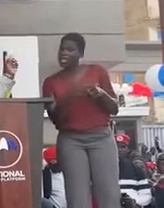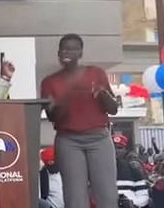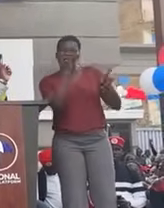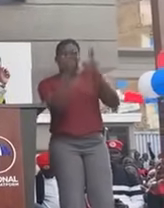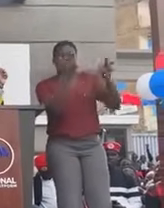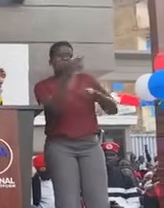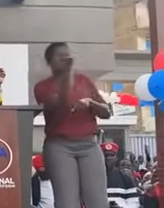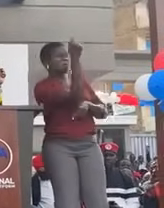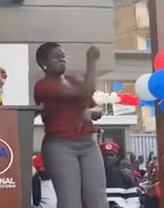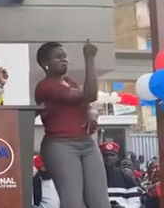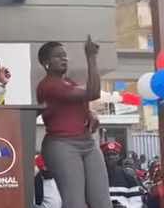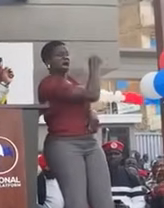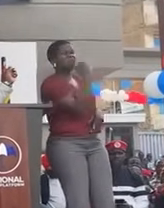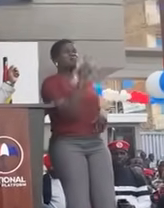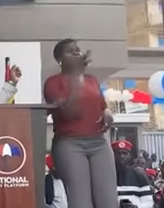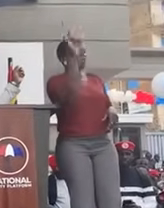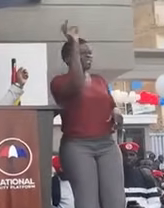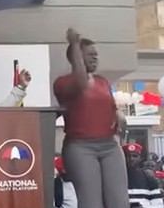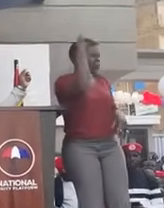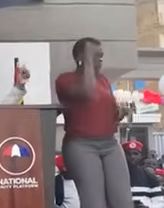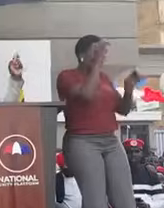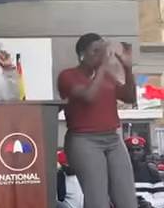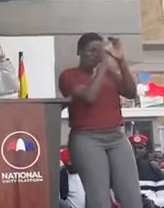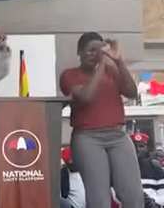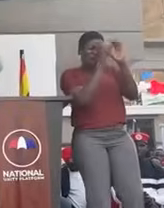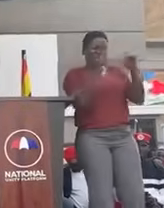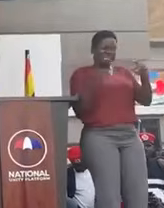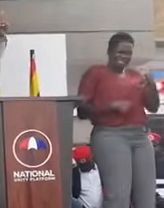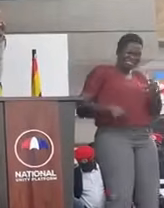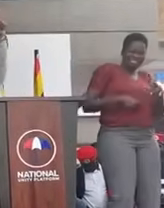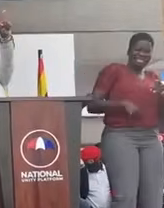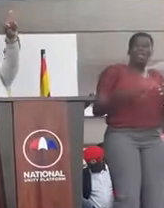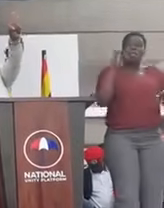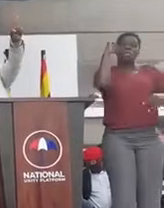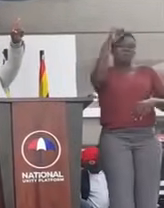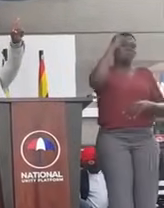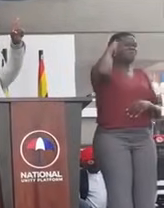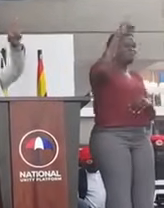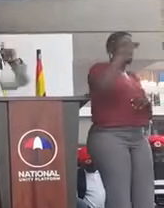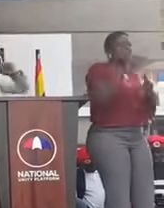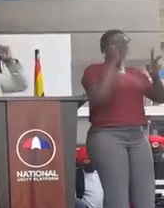bali bali abalika akatuli ku mutwe bekwate mu byenda. People power,